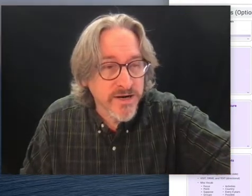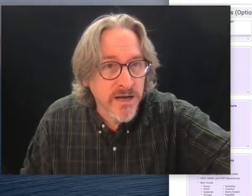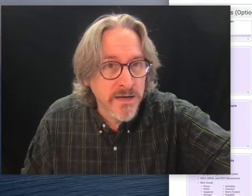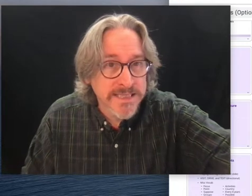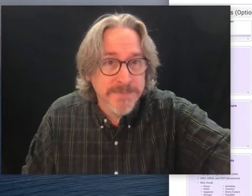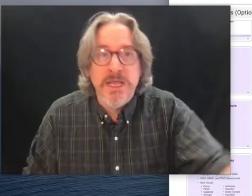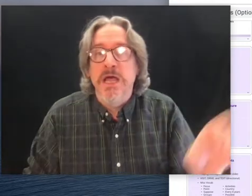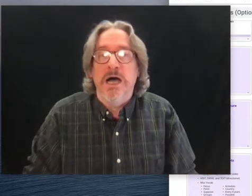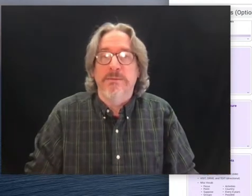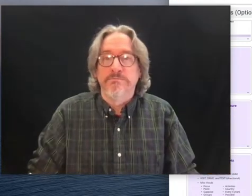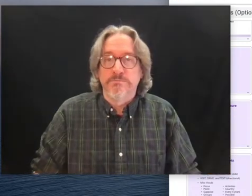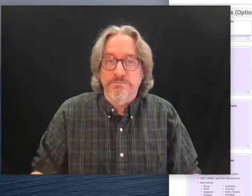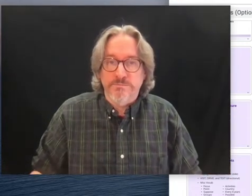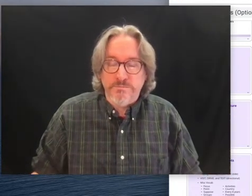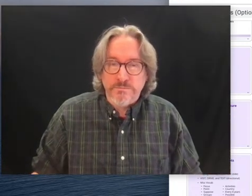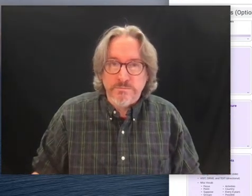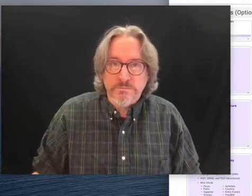Sorry.